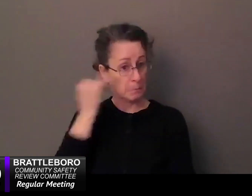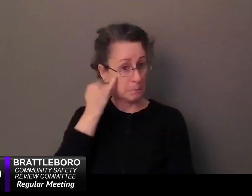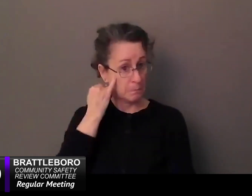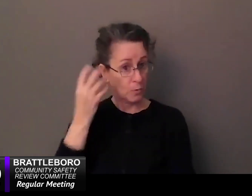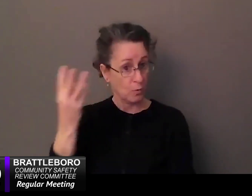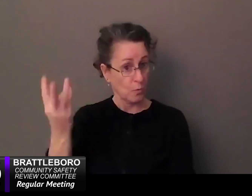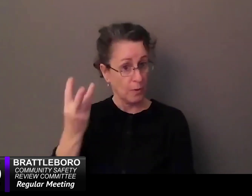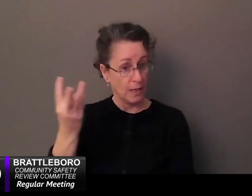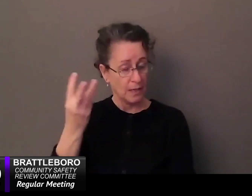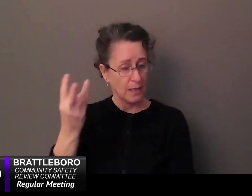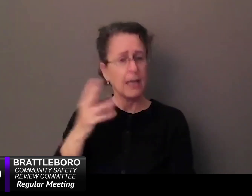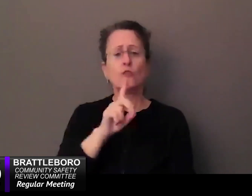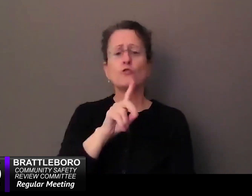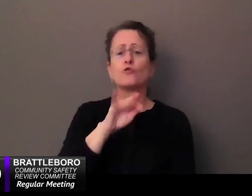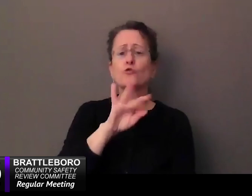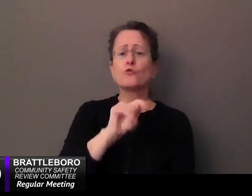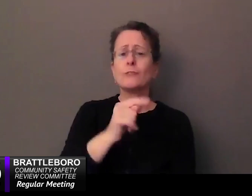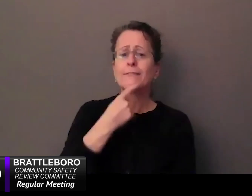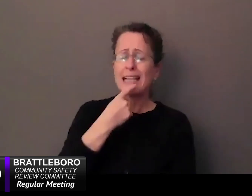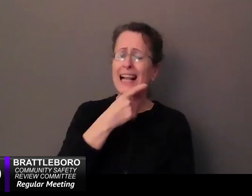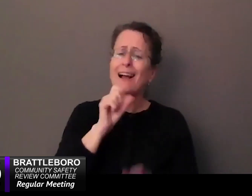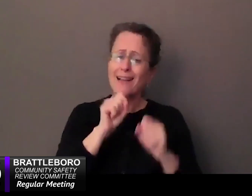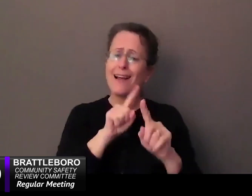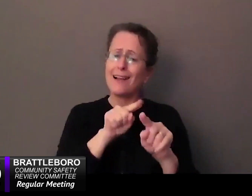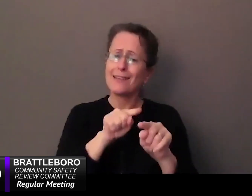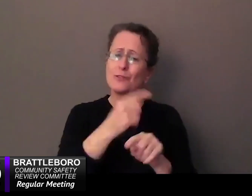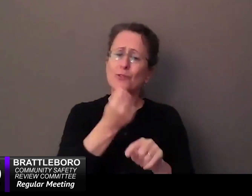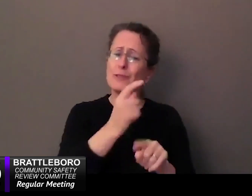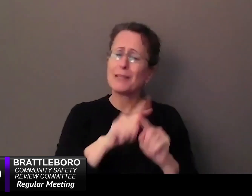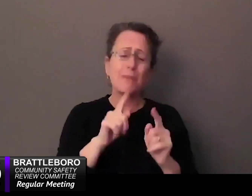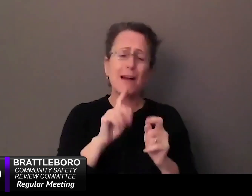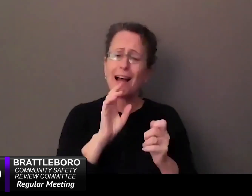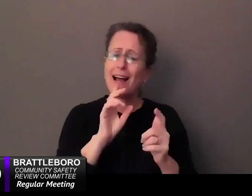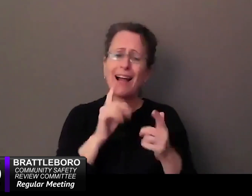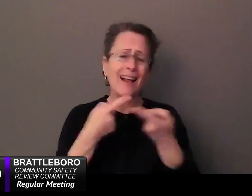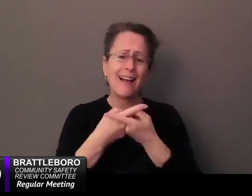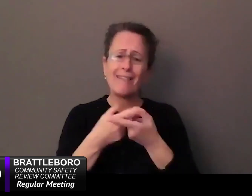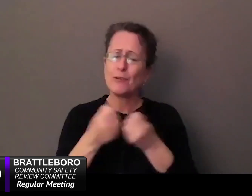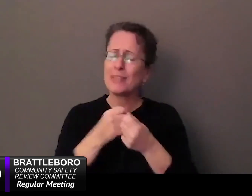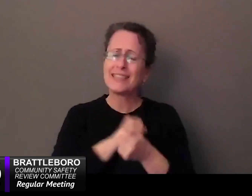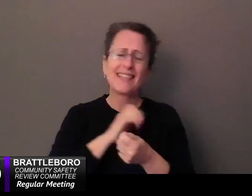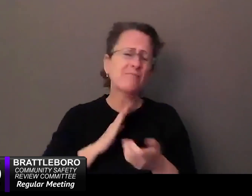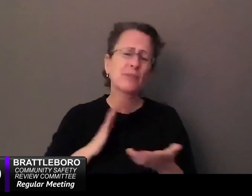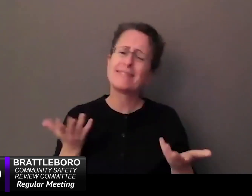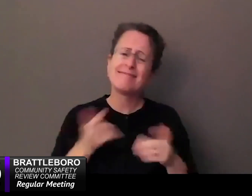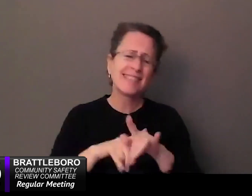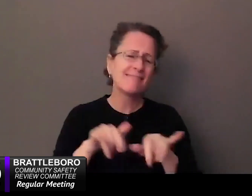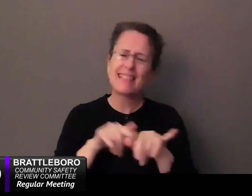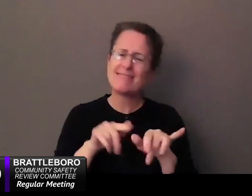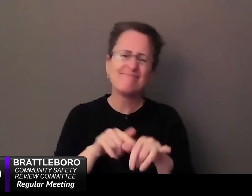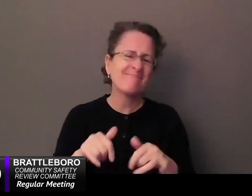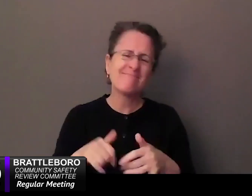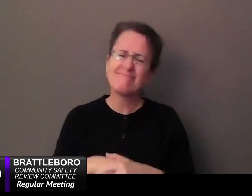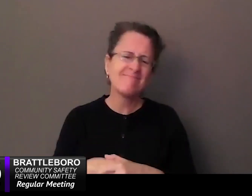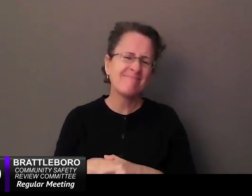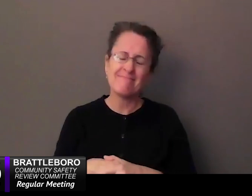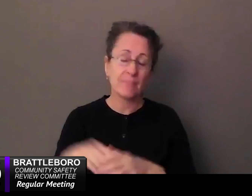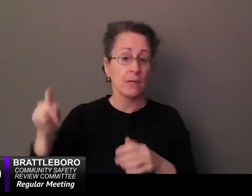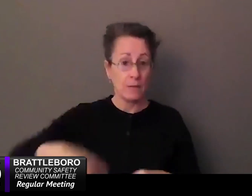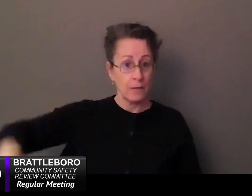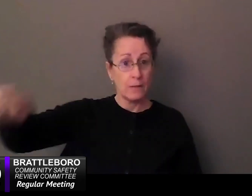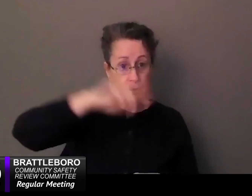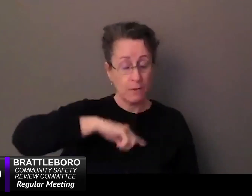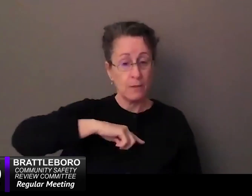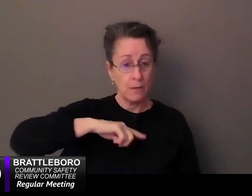Tuesdays. If there's any way to avoid that, I just think it's important to have access, especially for the folks, everybody here and all